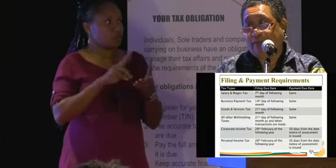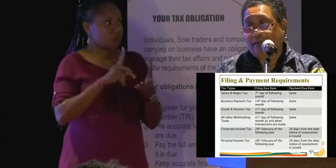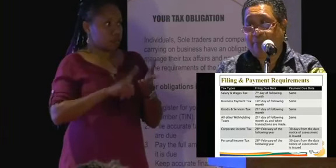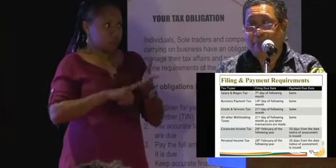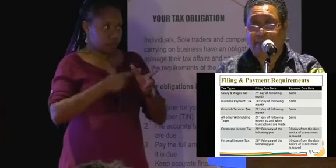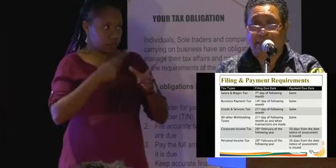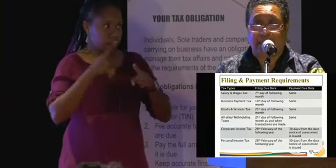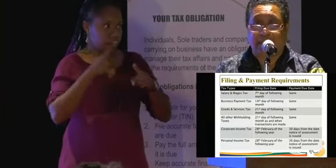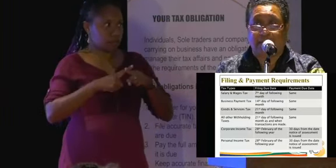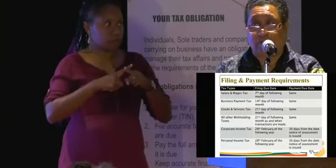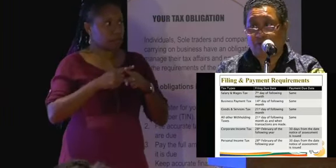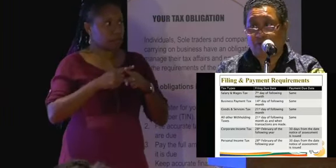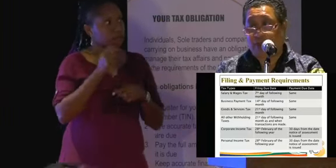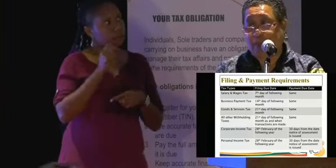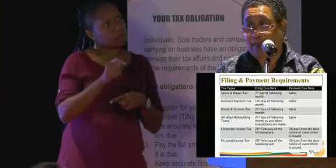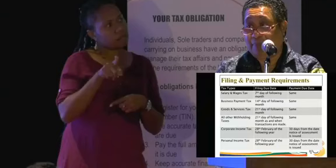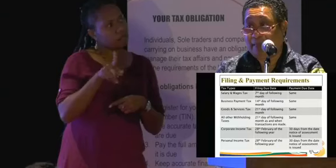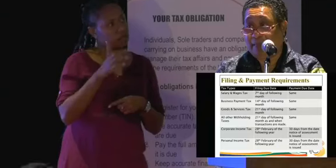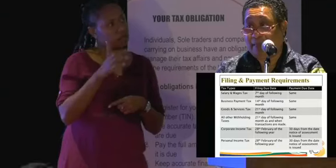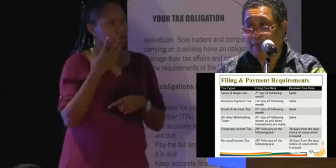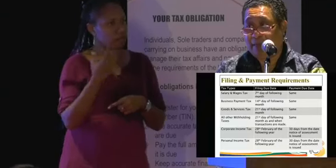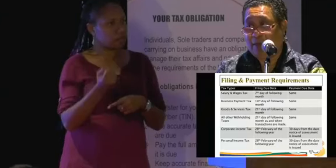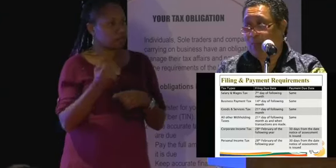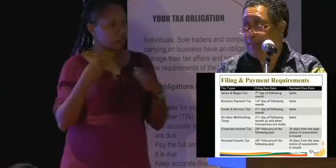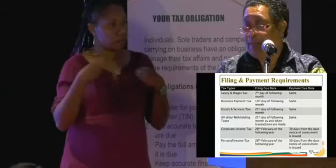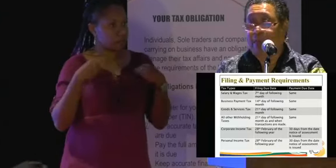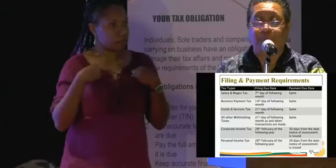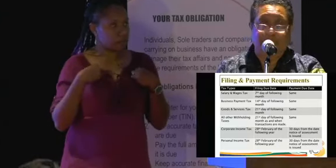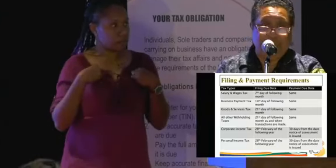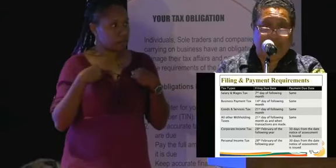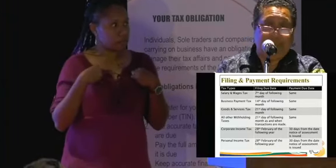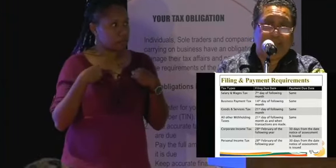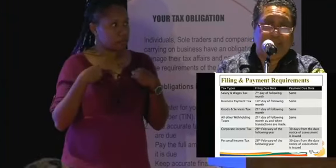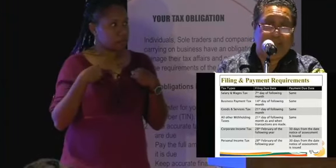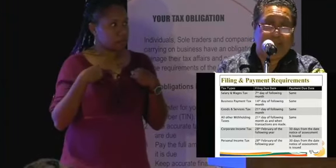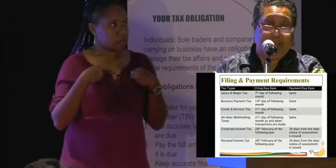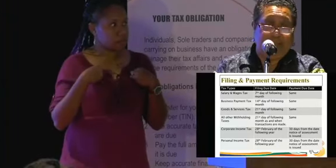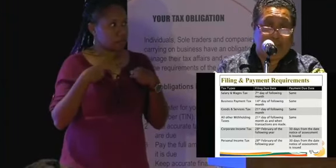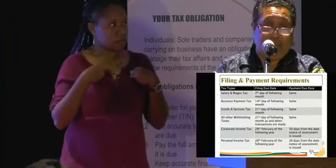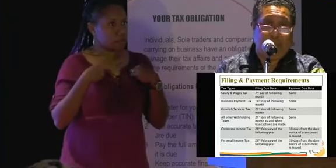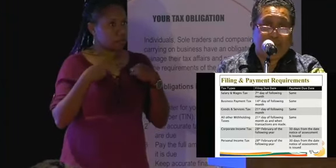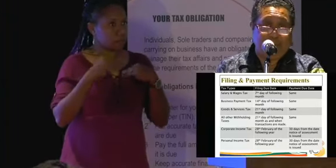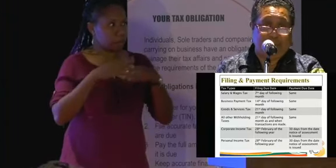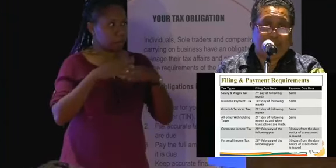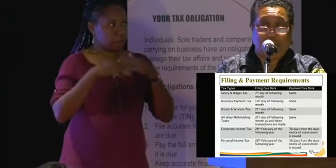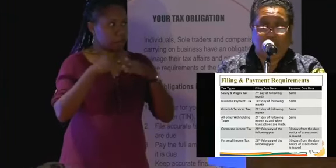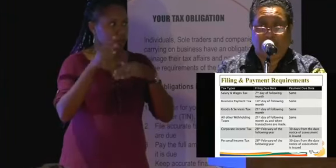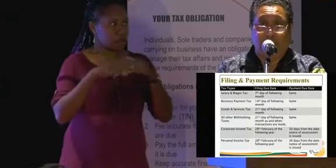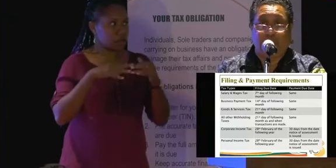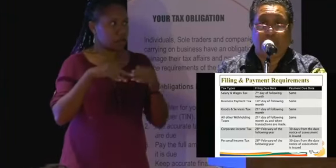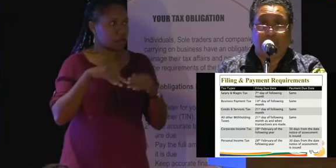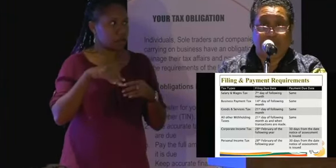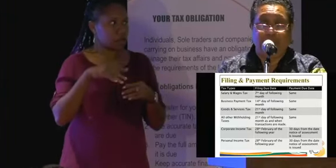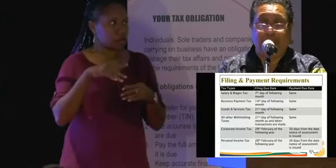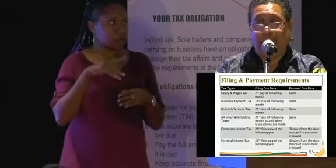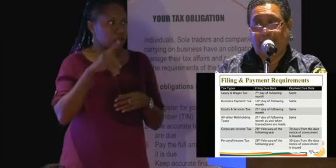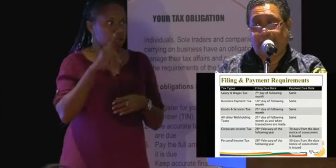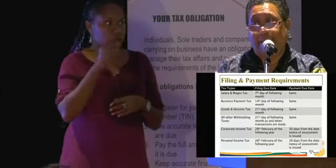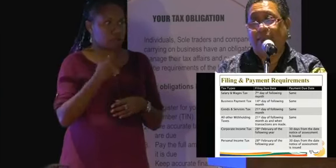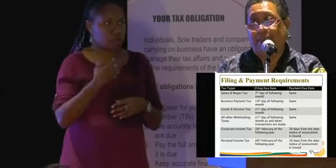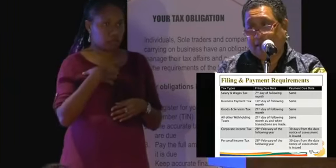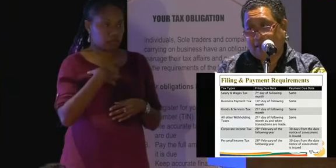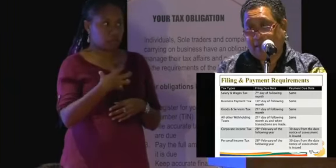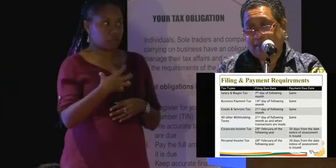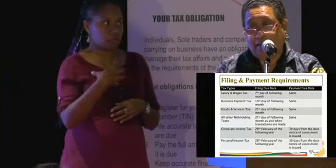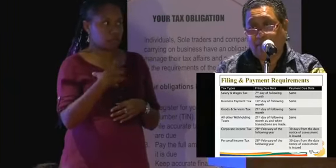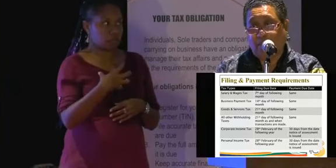if I run a business like construction company where I will be needing employees to do the work for me,